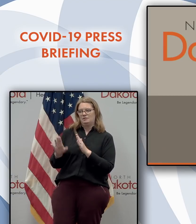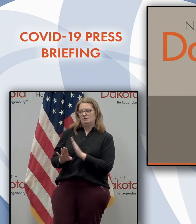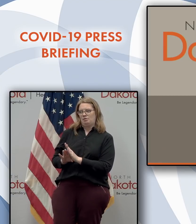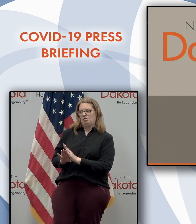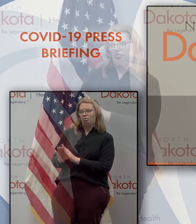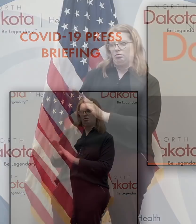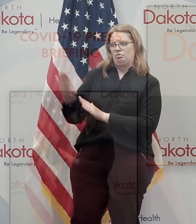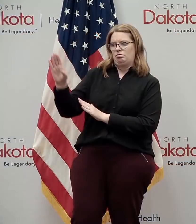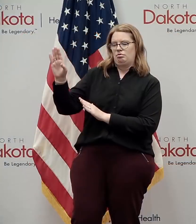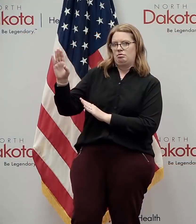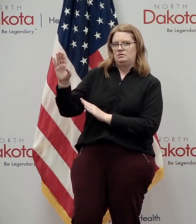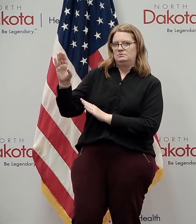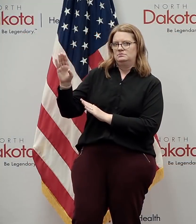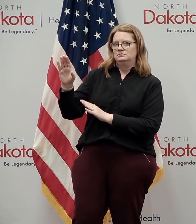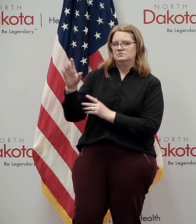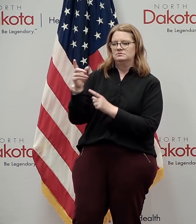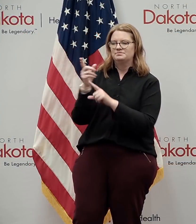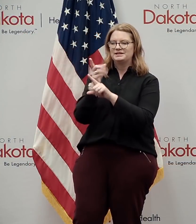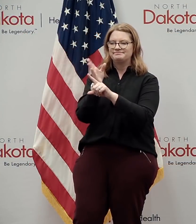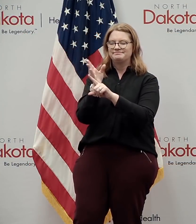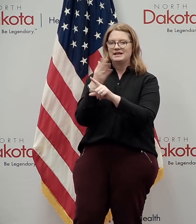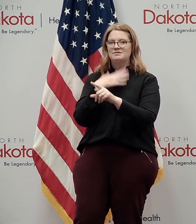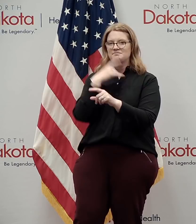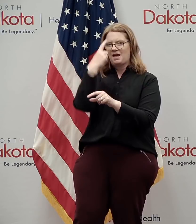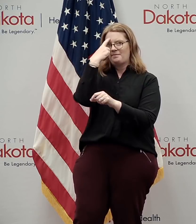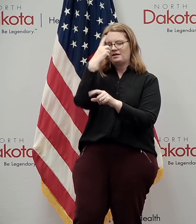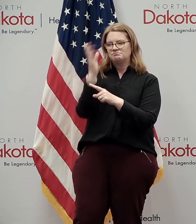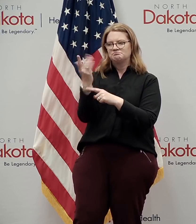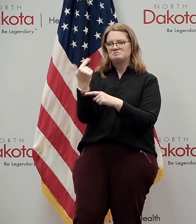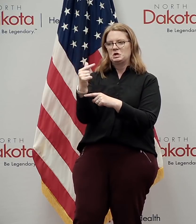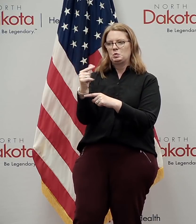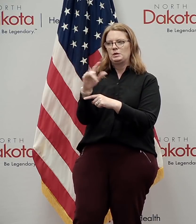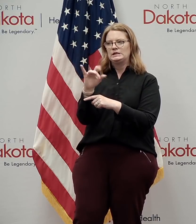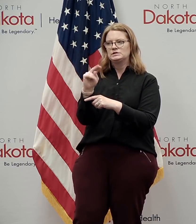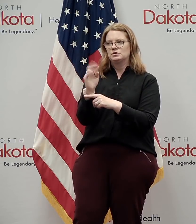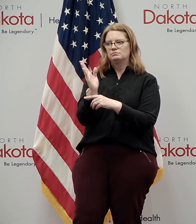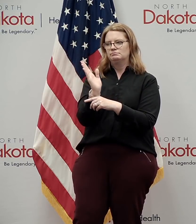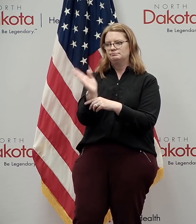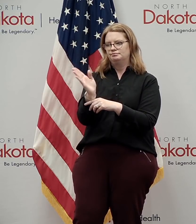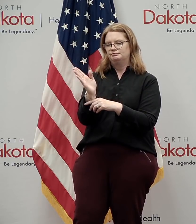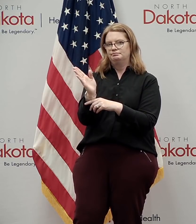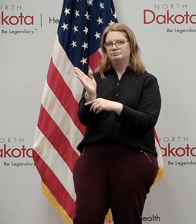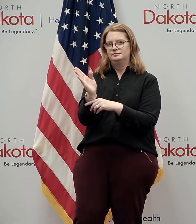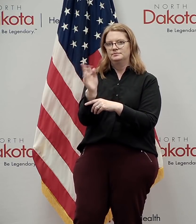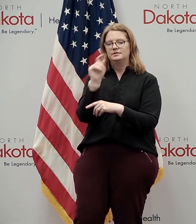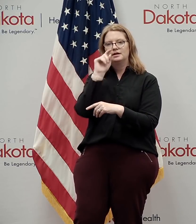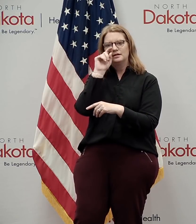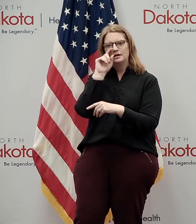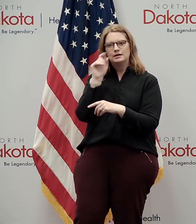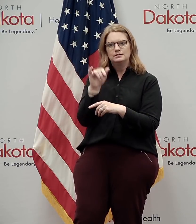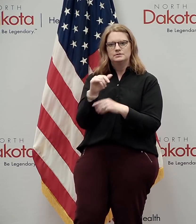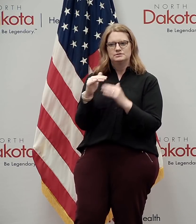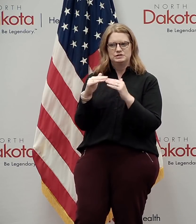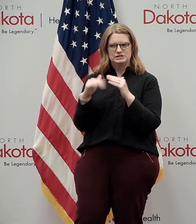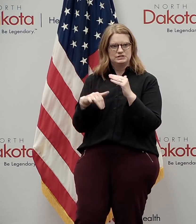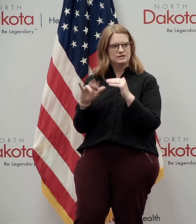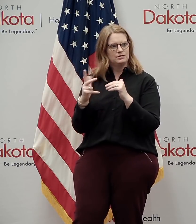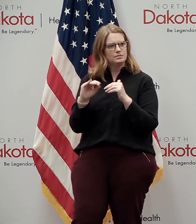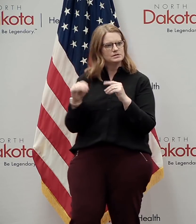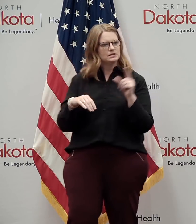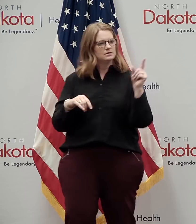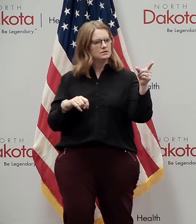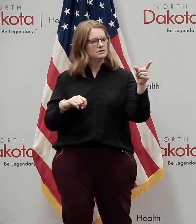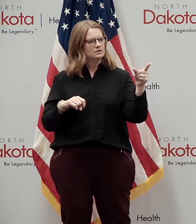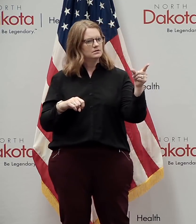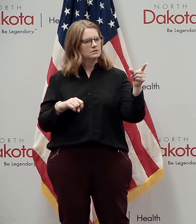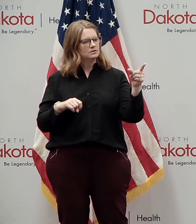we're still in the green zone in my mind, where we're at with the just under the 3%. What would